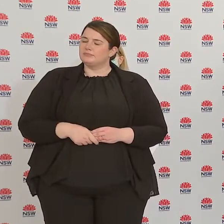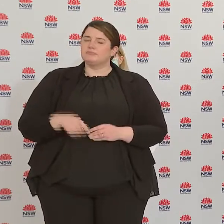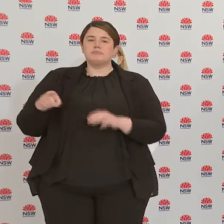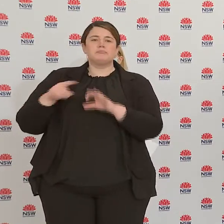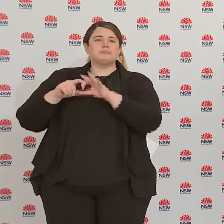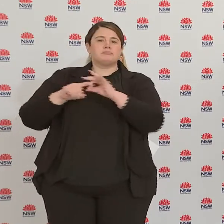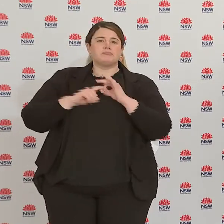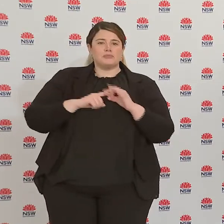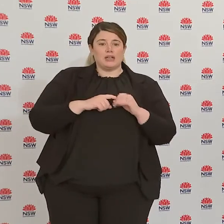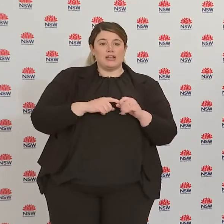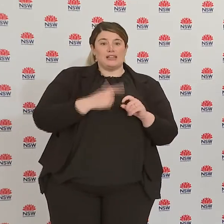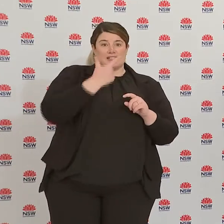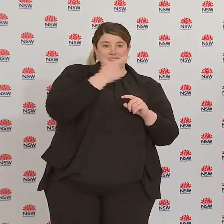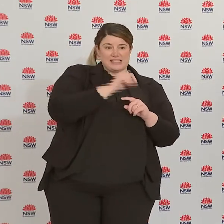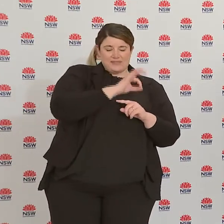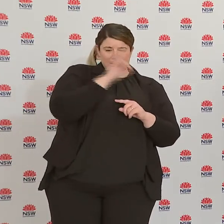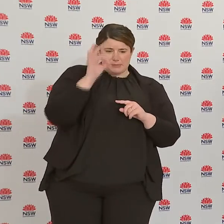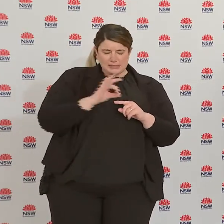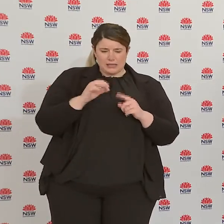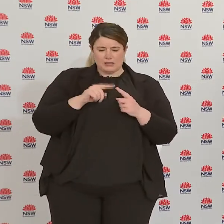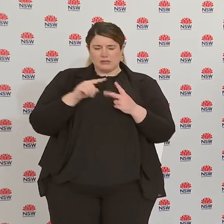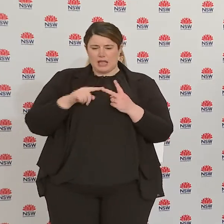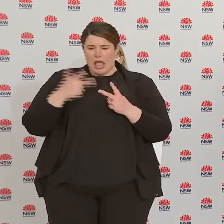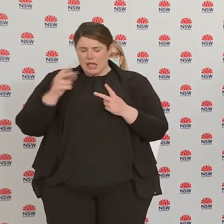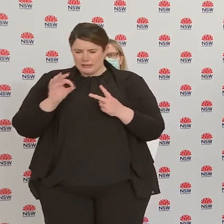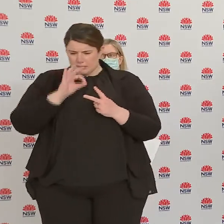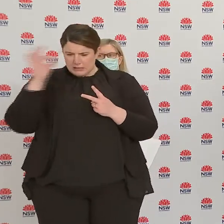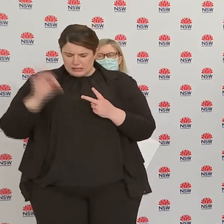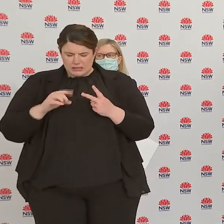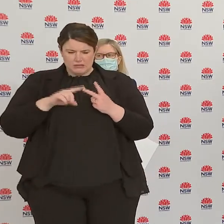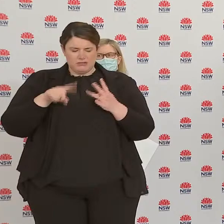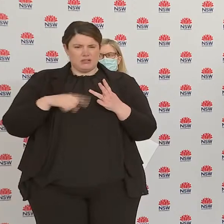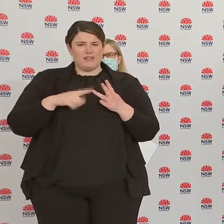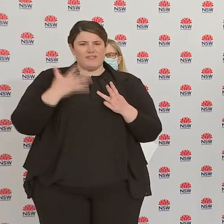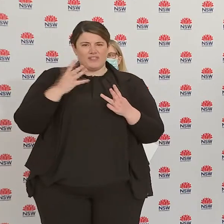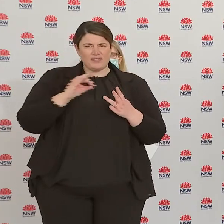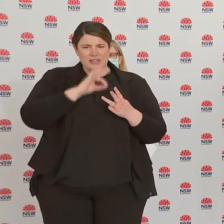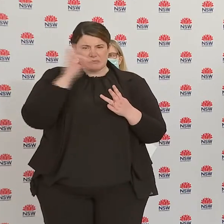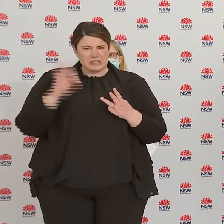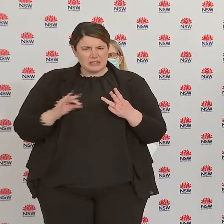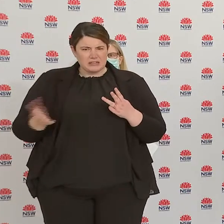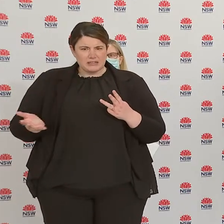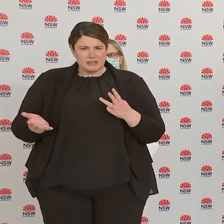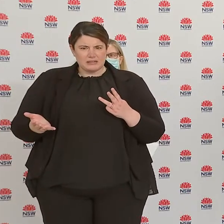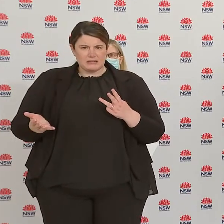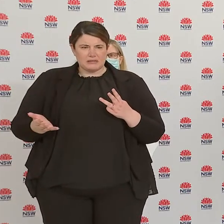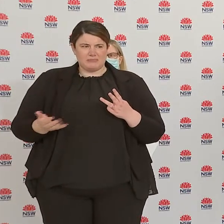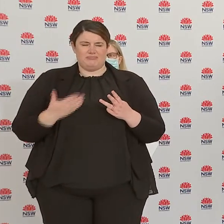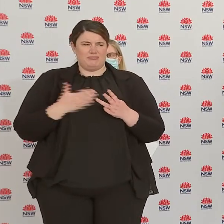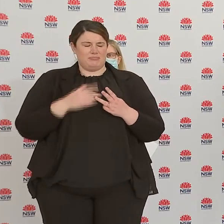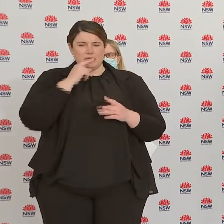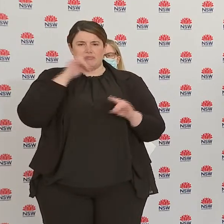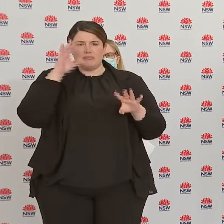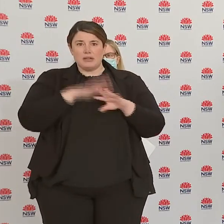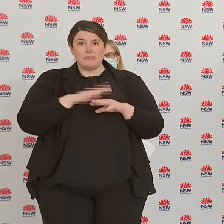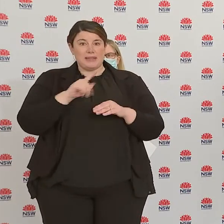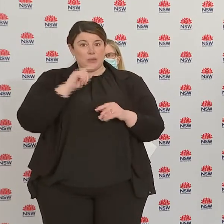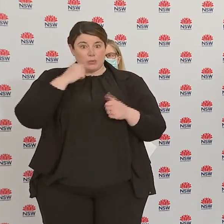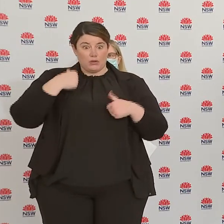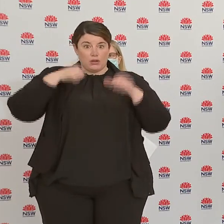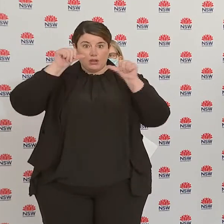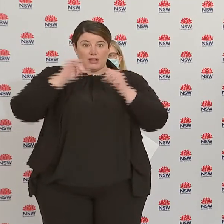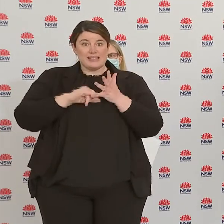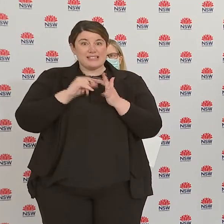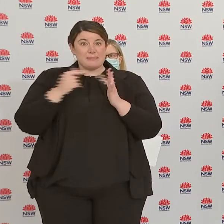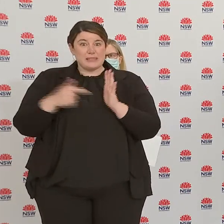target, the 70 and the 50. You mentioned on current basis we're not going to reach that until September, October. Will we be